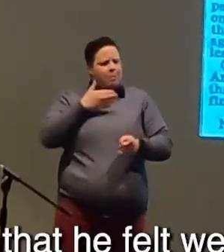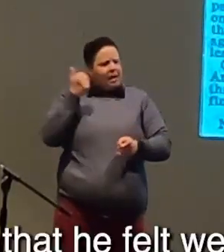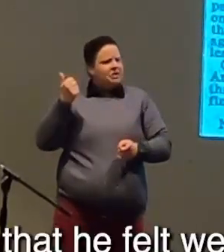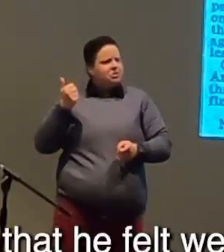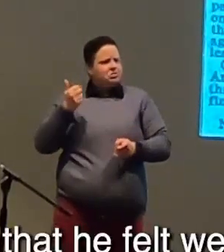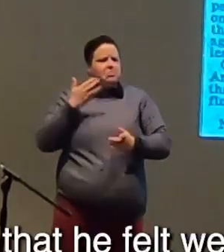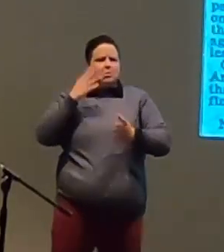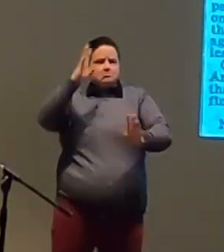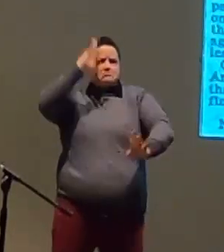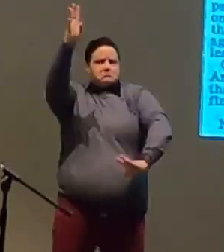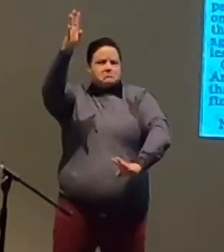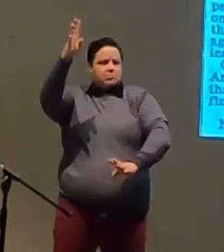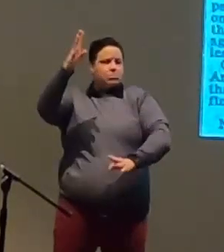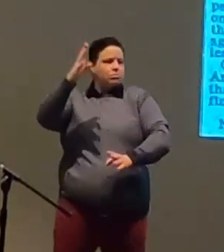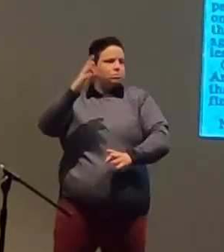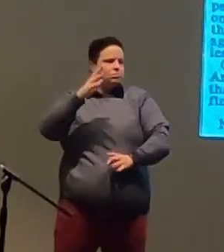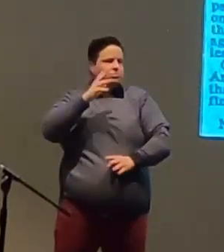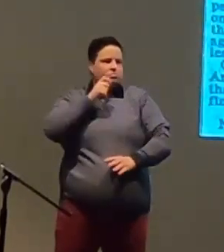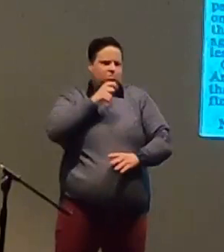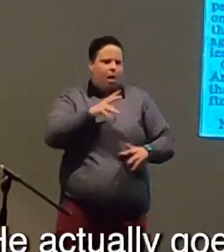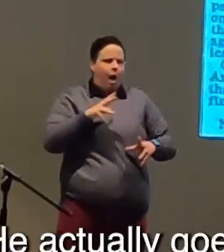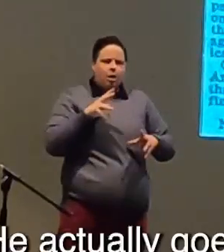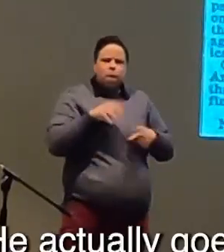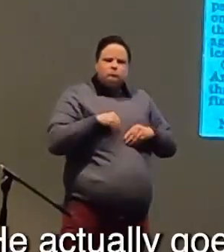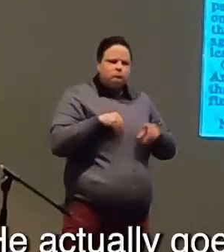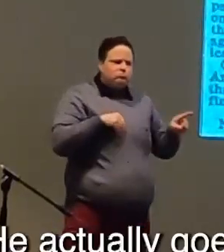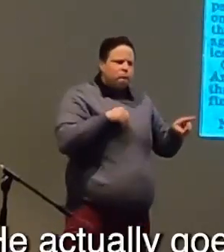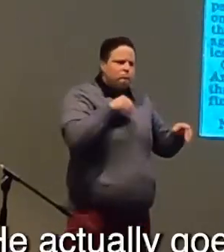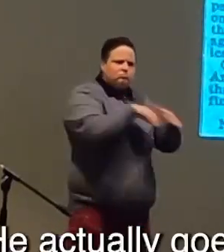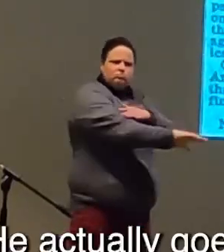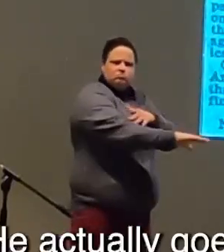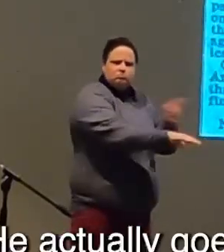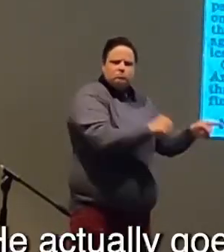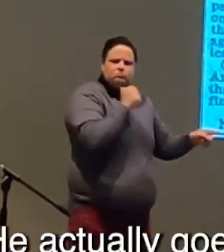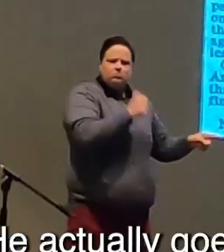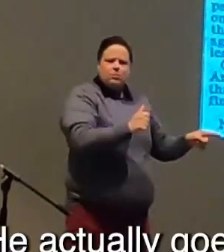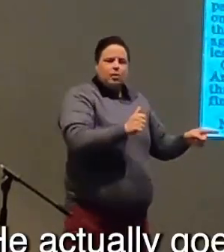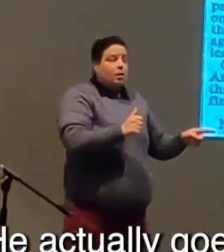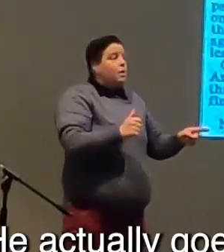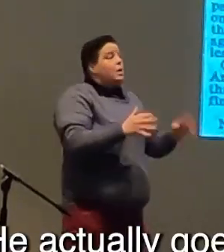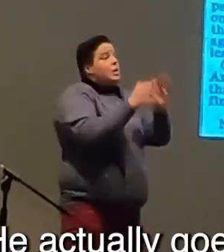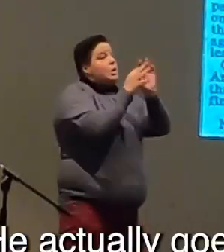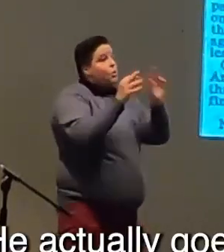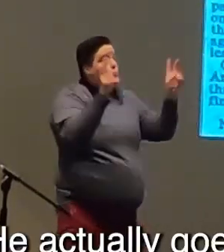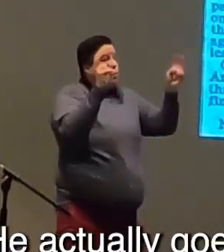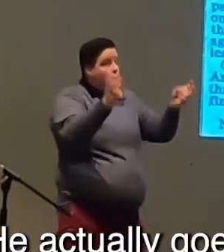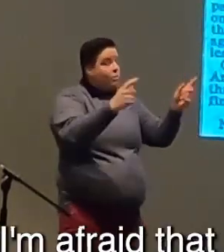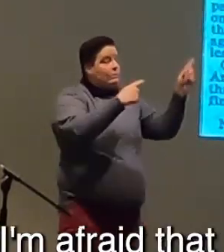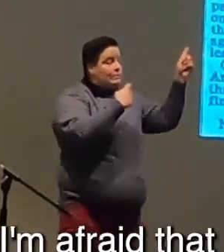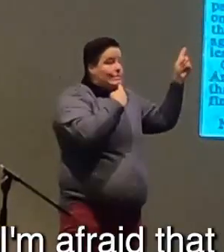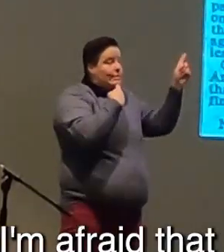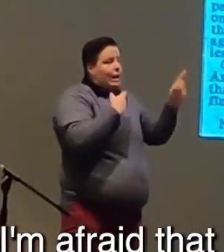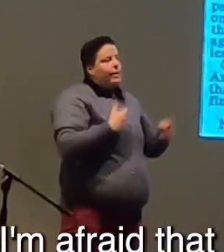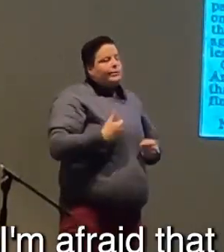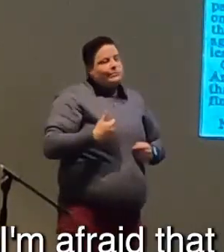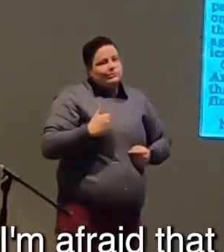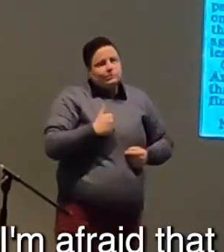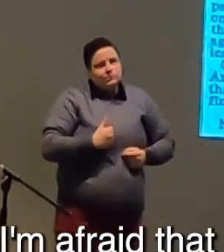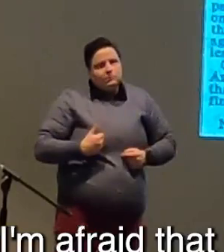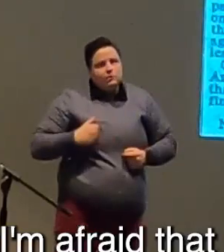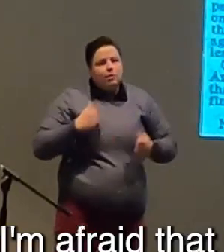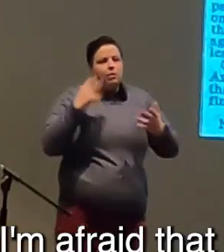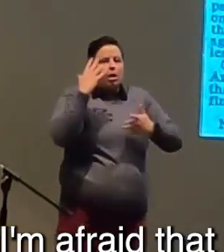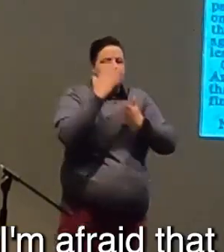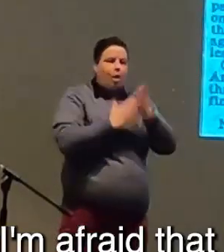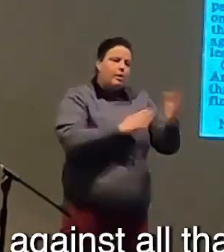and most original had failed to be admitted. He actually goes on to quote Henry, who says, quote, "I'm afraid that a large